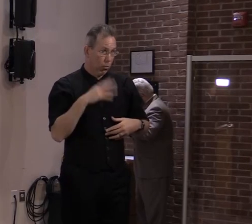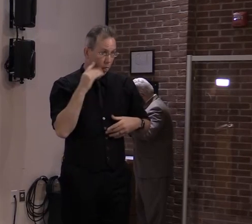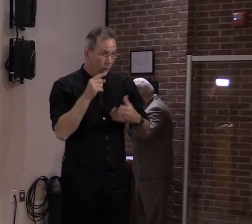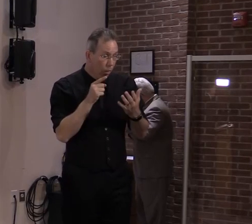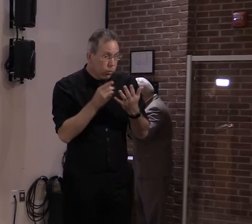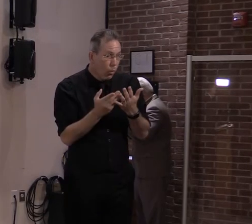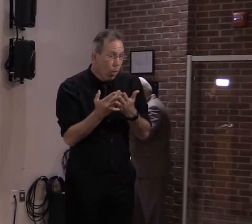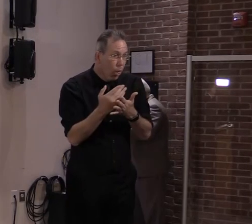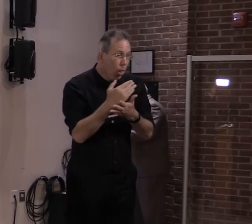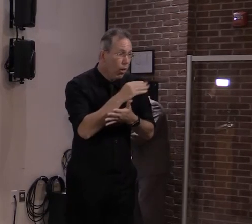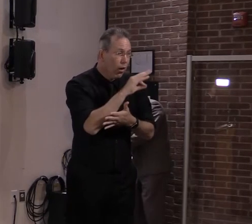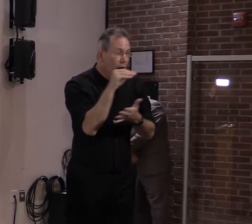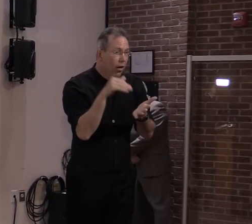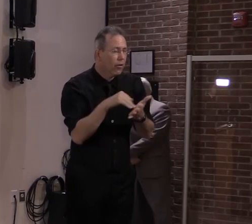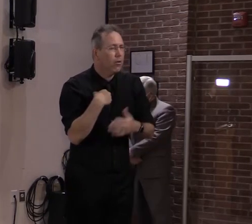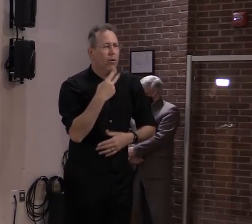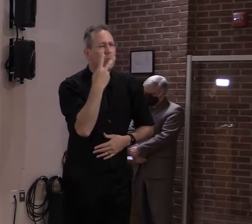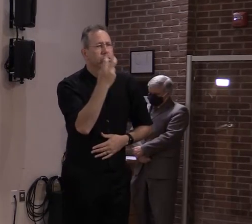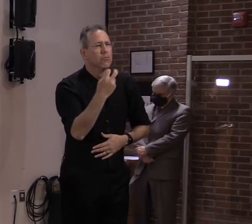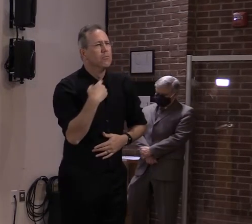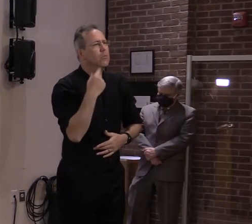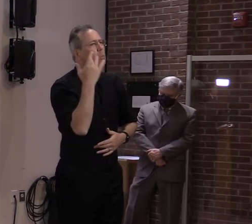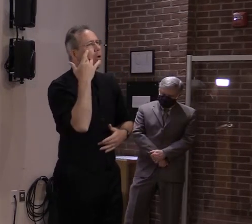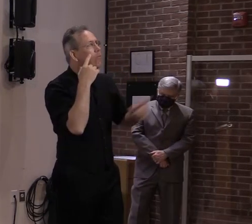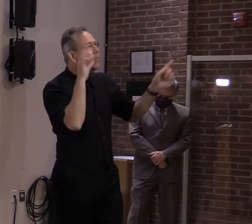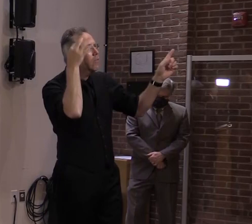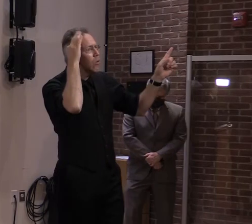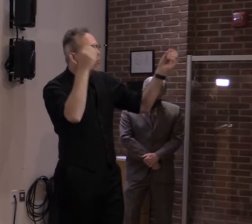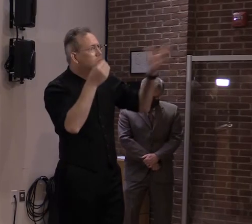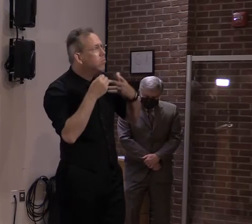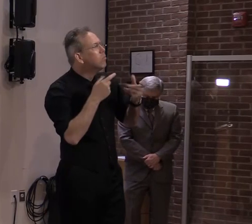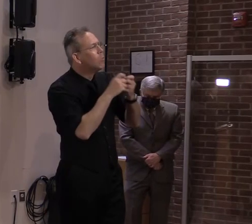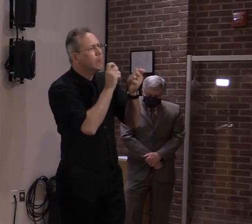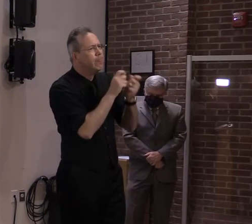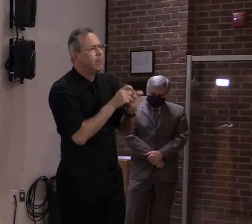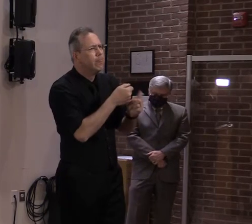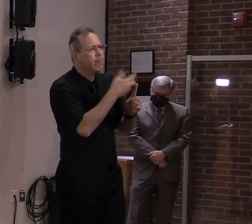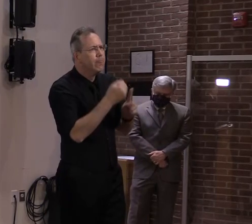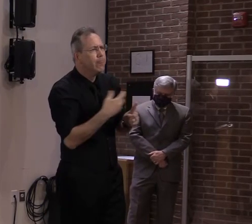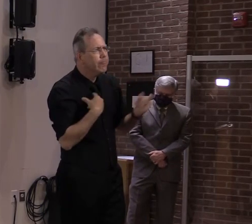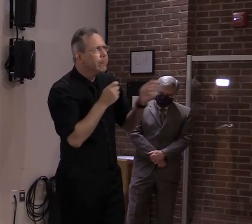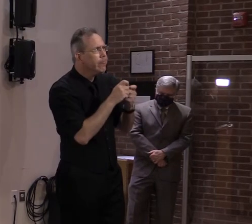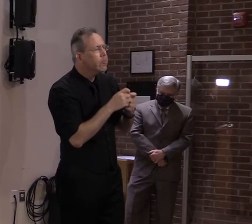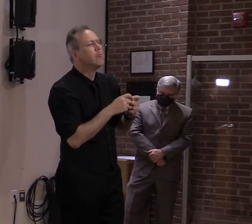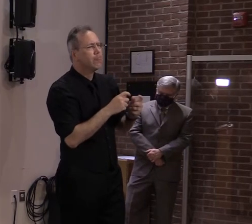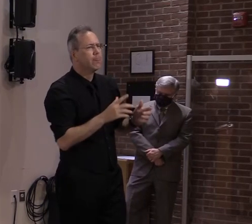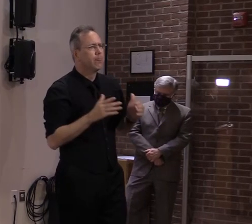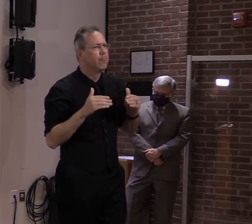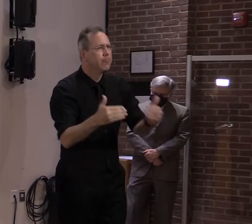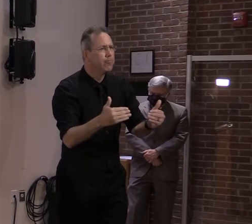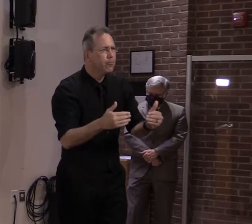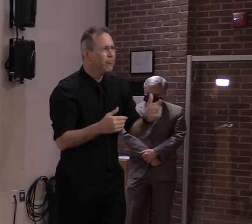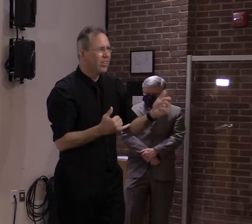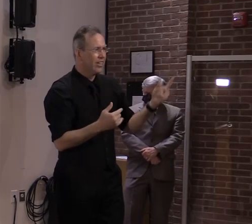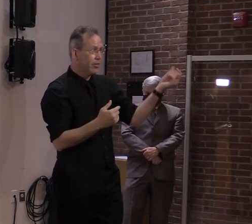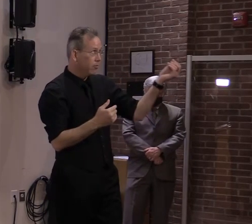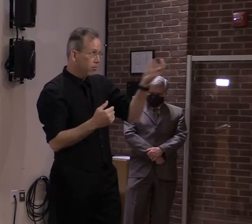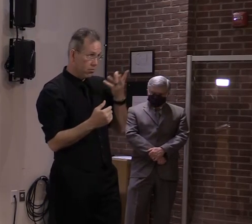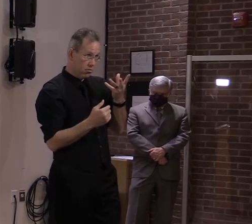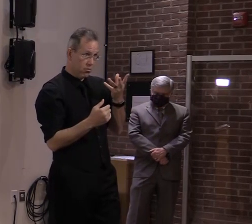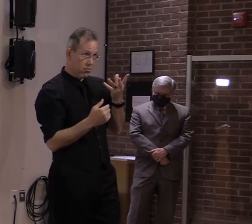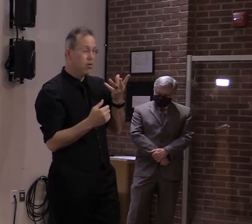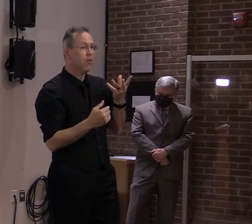with the U.S. Department of Labor. They have indicated in their letter that if we were to identify